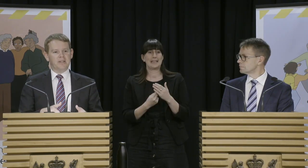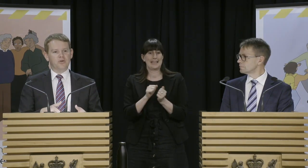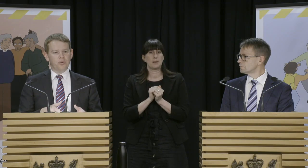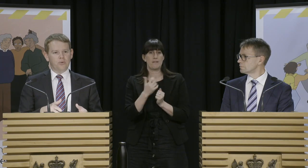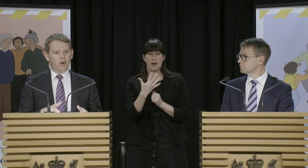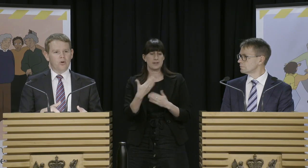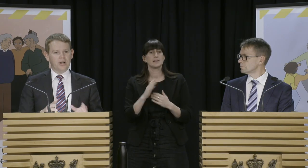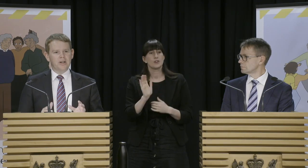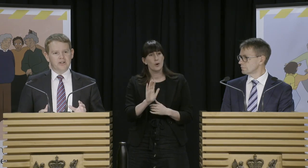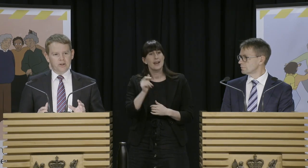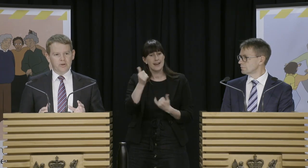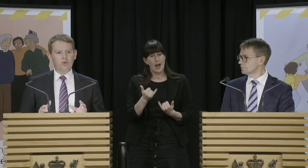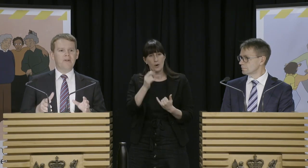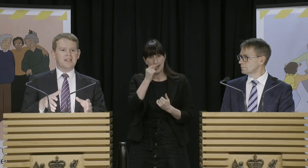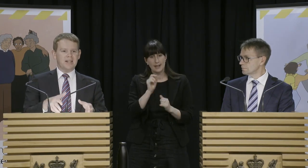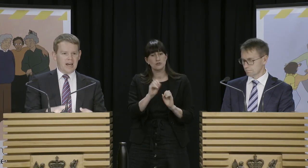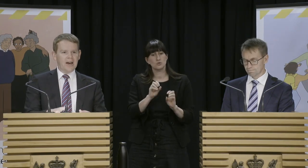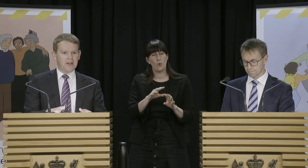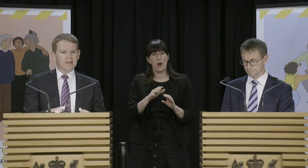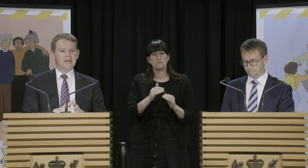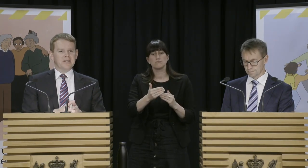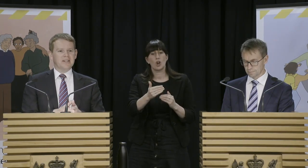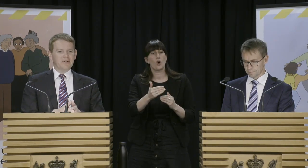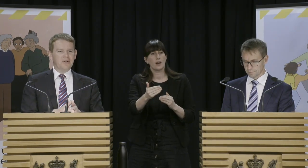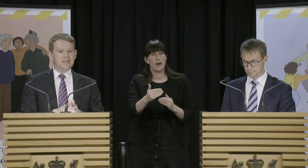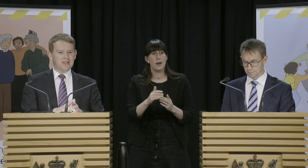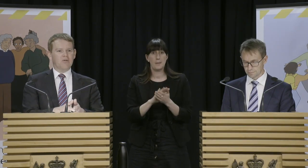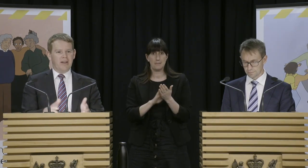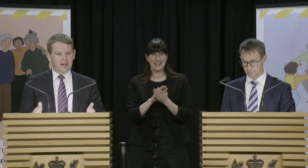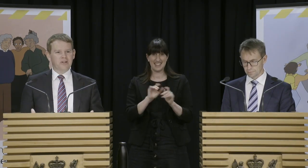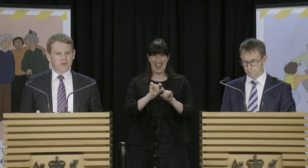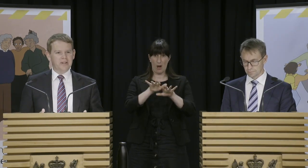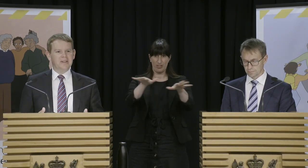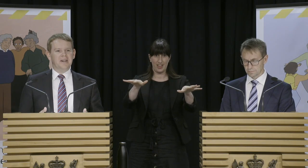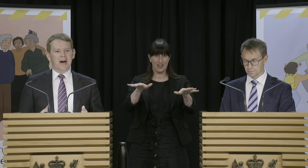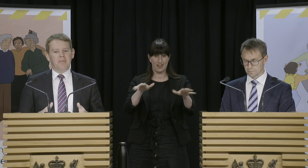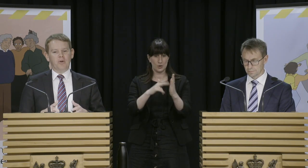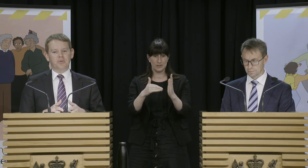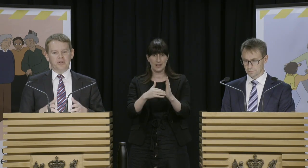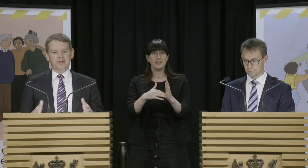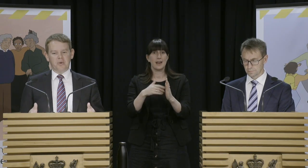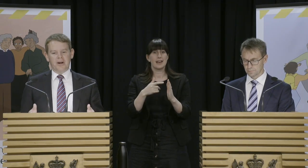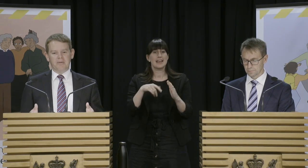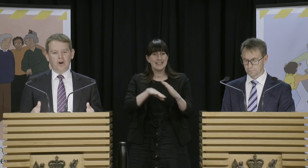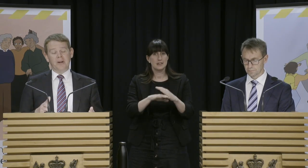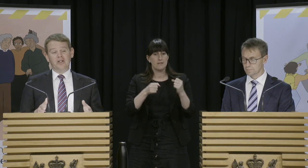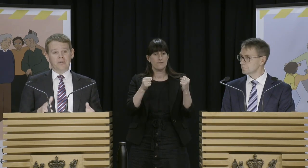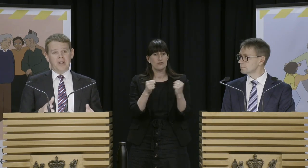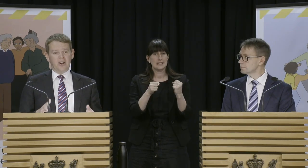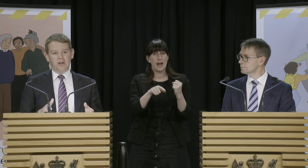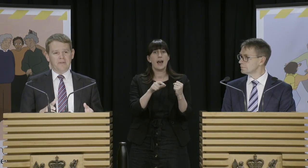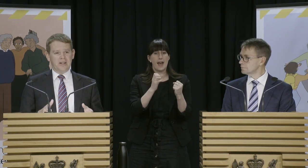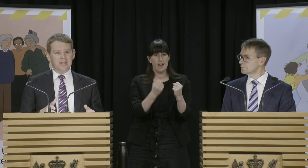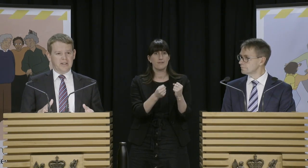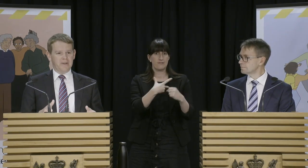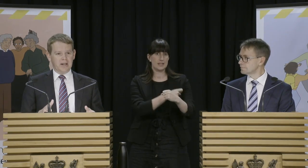they can be stored for longer. So there is more vaccine out there sitting in freezers around the country, which is why the combination of